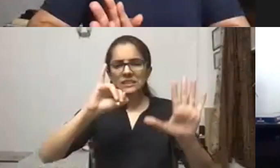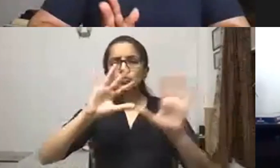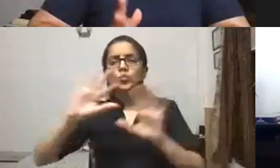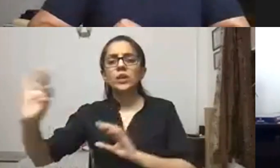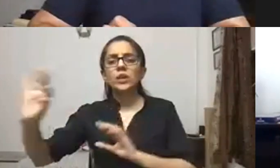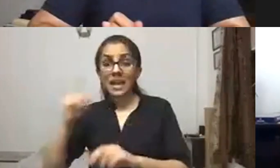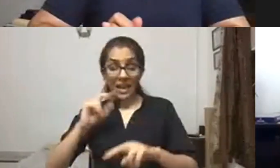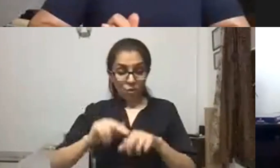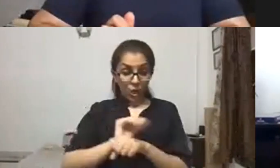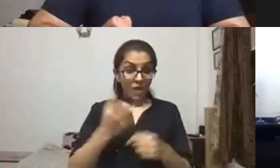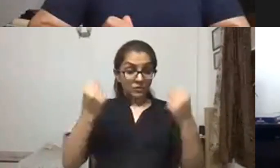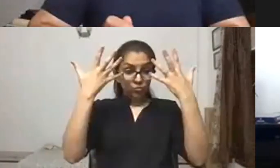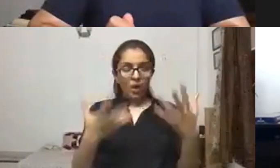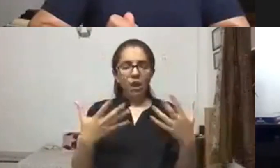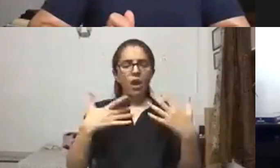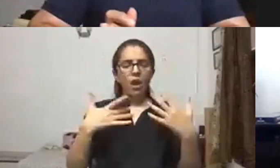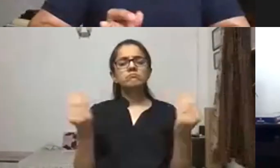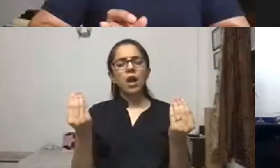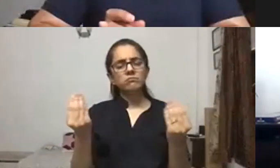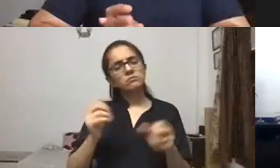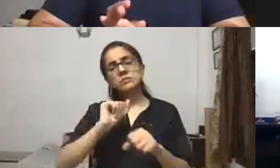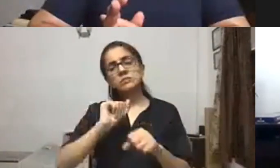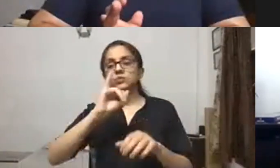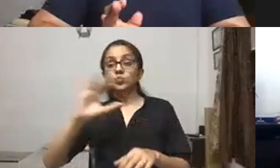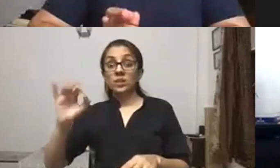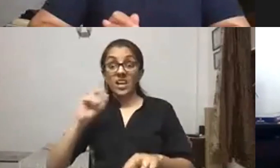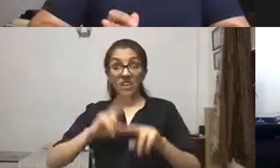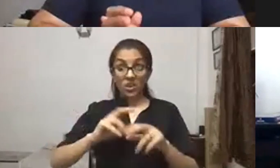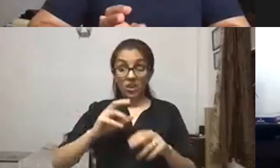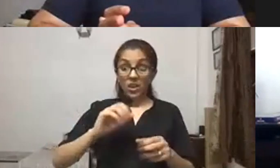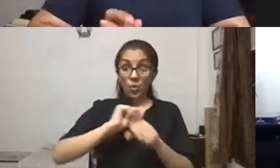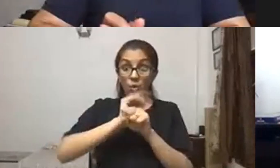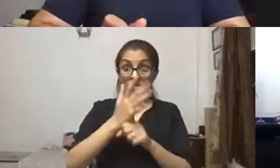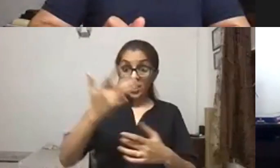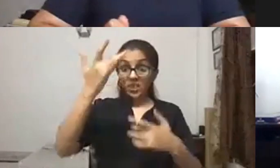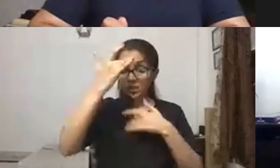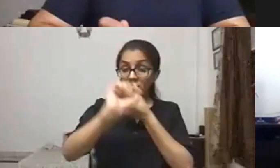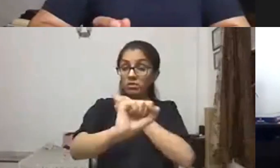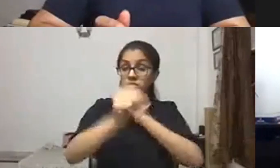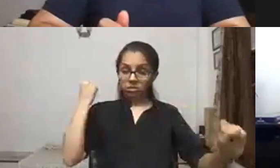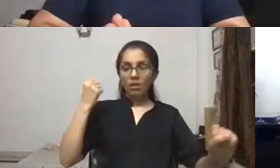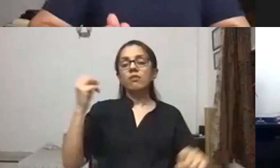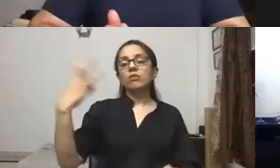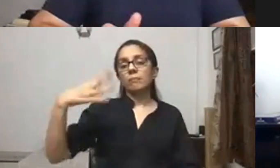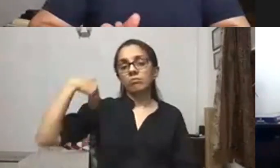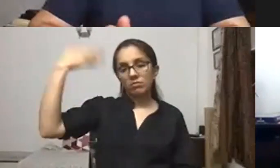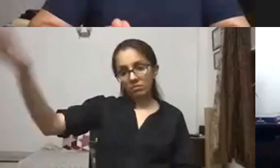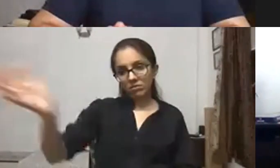very mild disease. But if you had a very severe disease, you can take within 3 months.